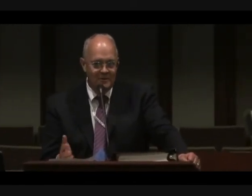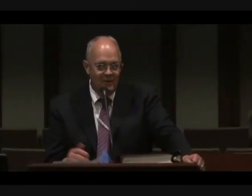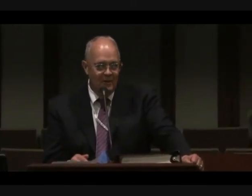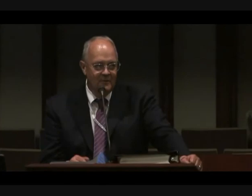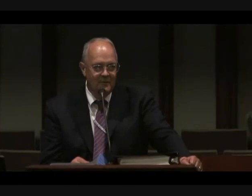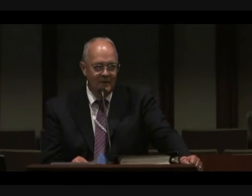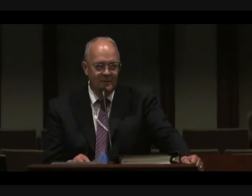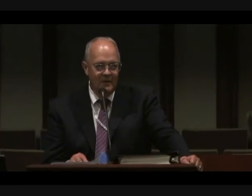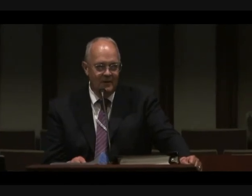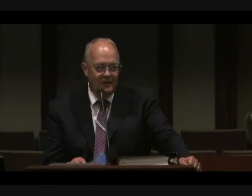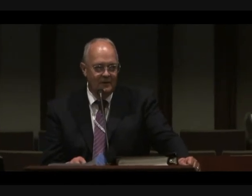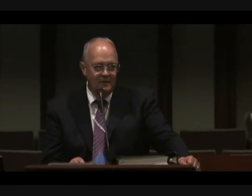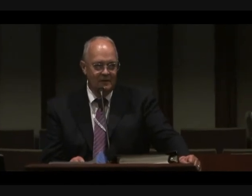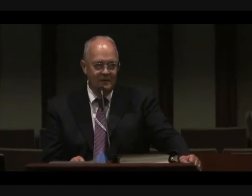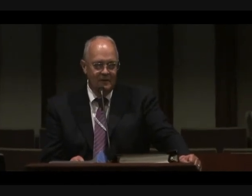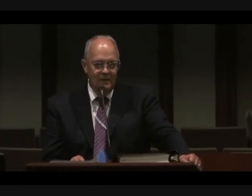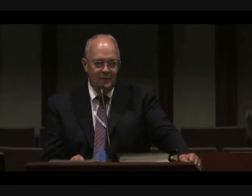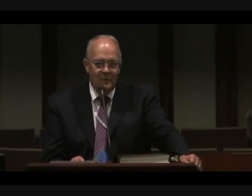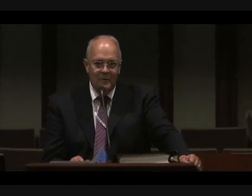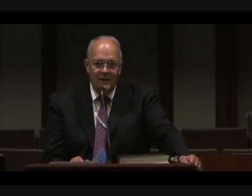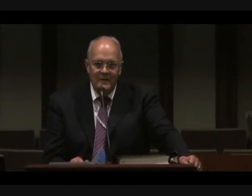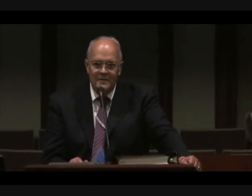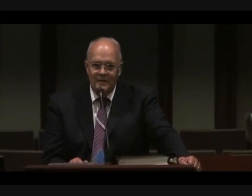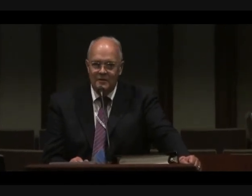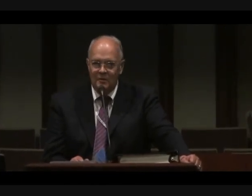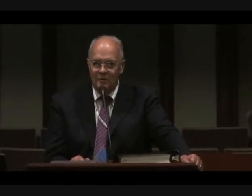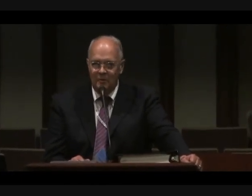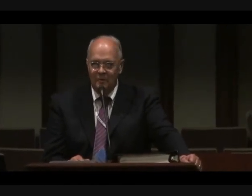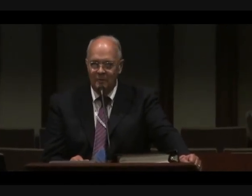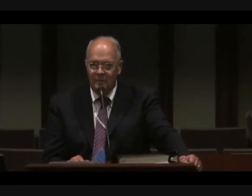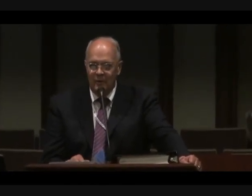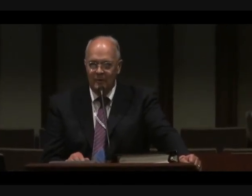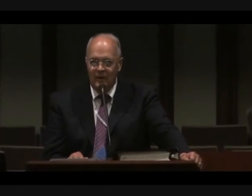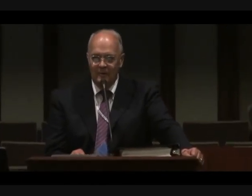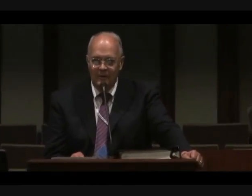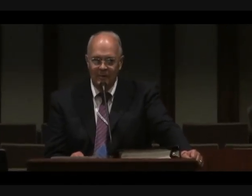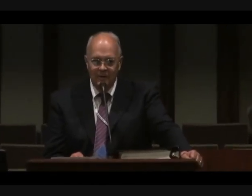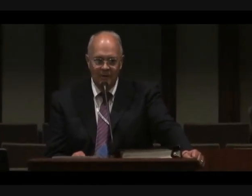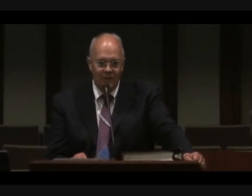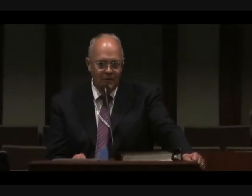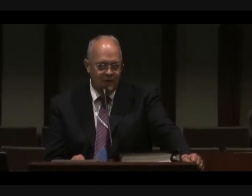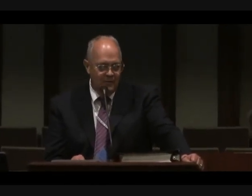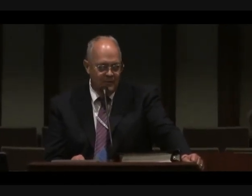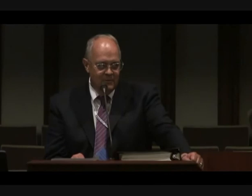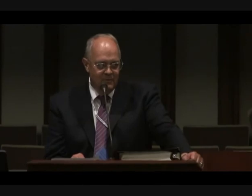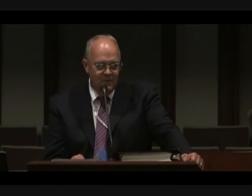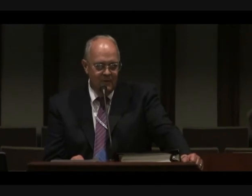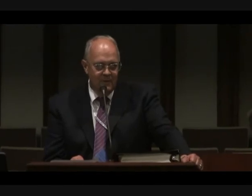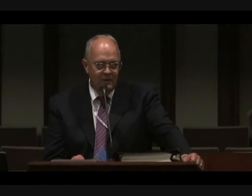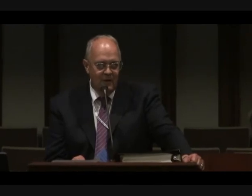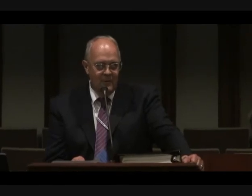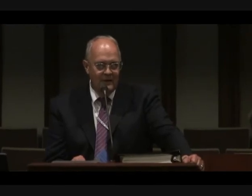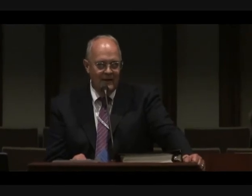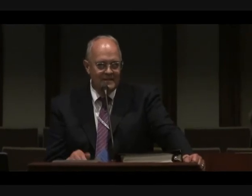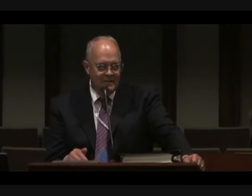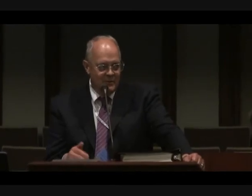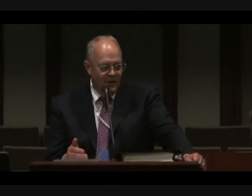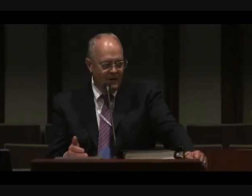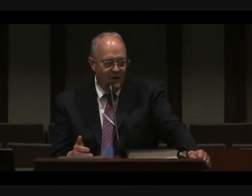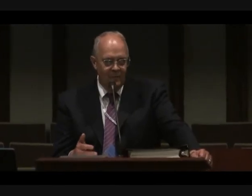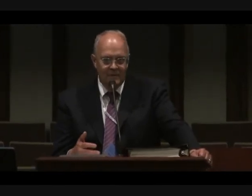where the Sutherlands are. But I think that when we plan this next year, we'll probably be able to get her to come to talk